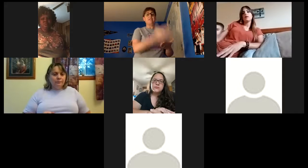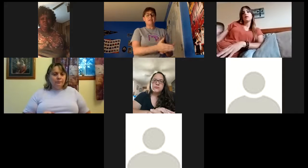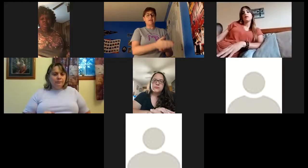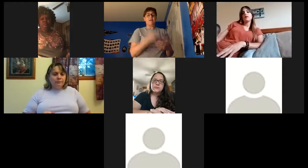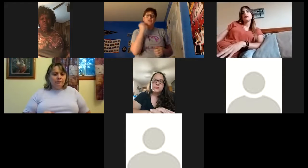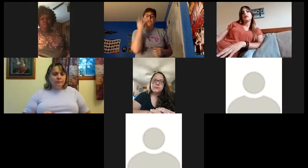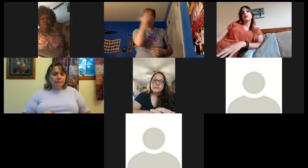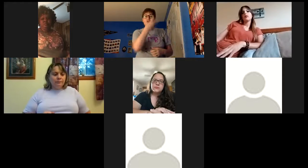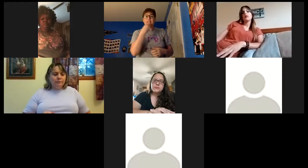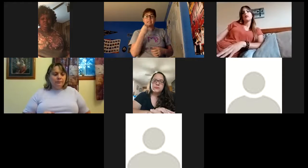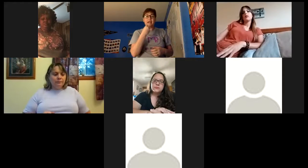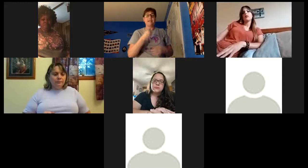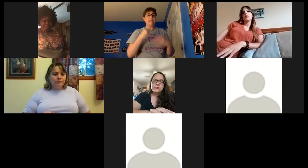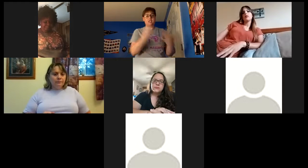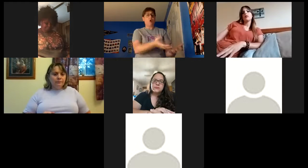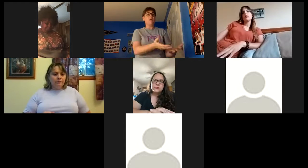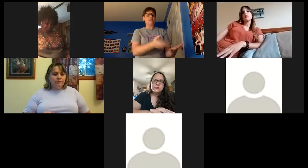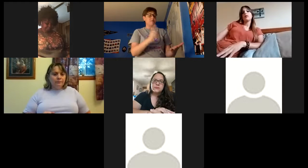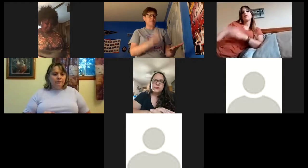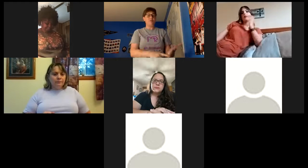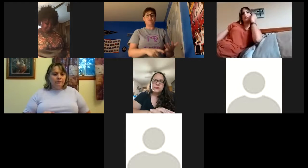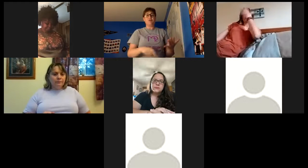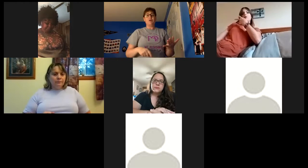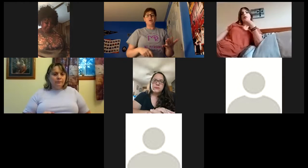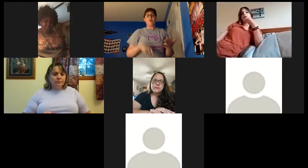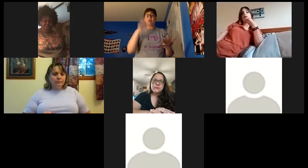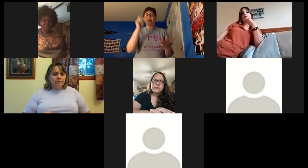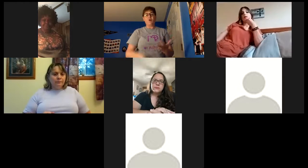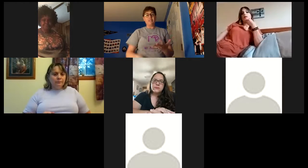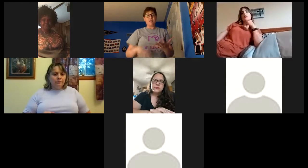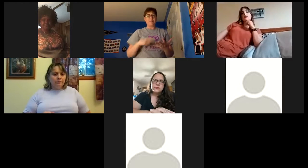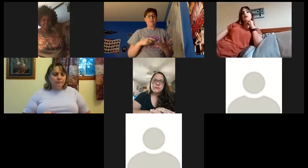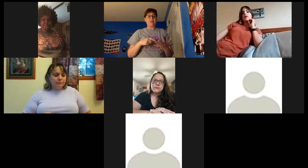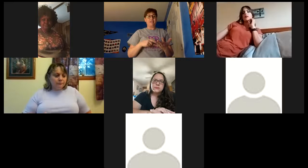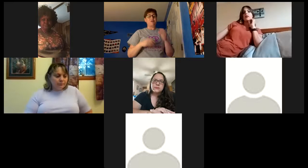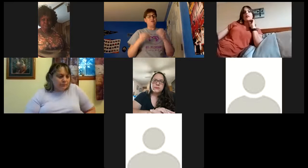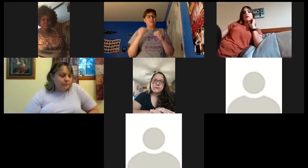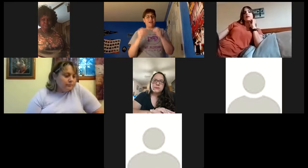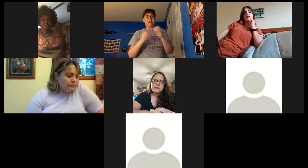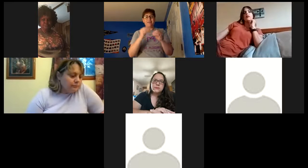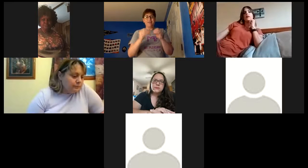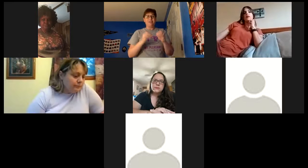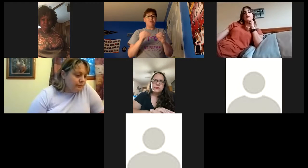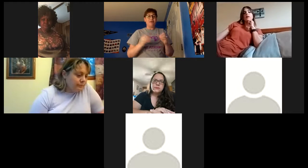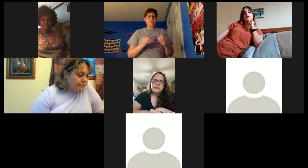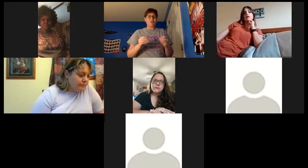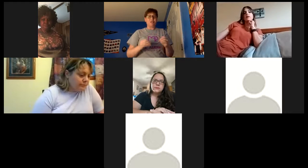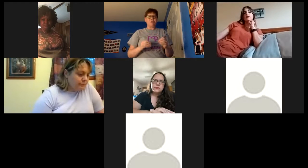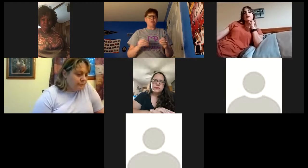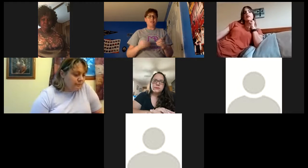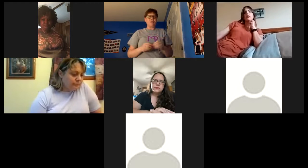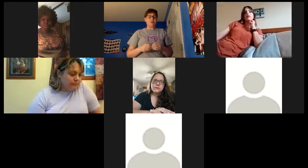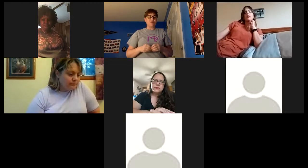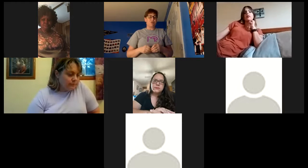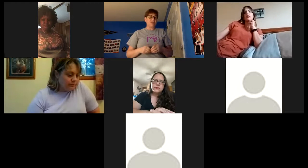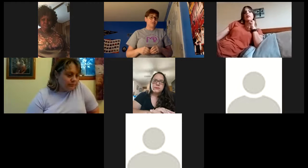is always going to, if you're doing this sign, it's always going to be beautiful, or it's always going to be pretty. So you've got to, make sure that they're